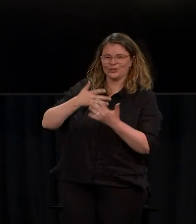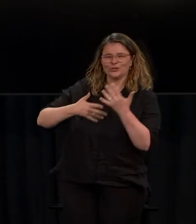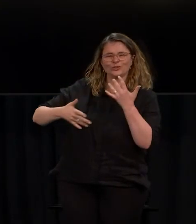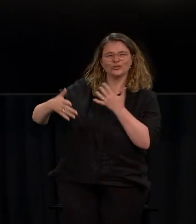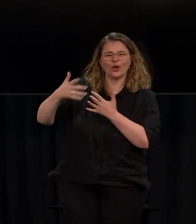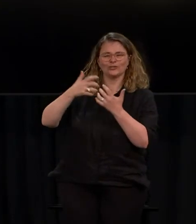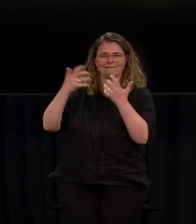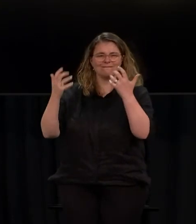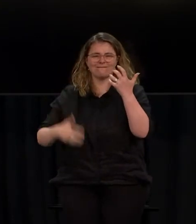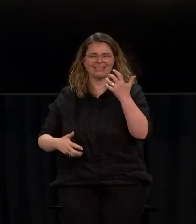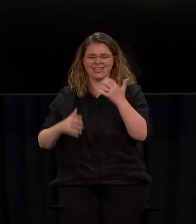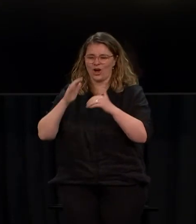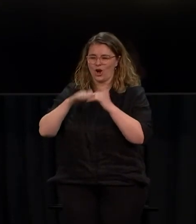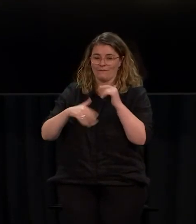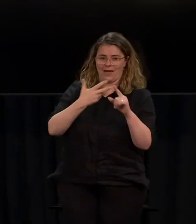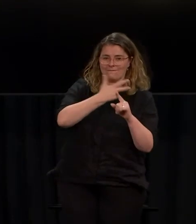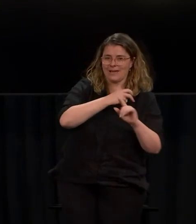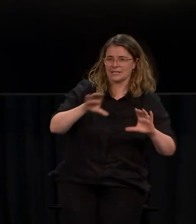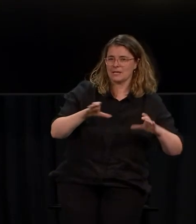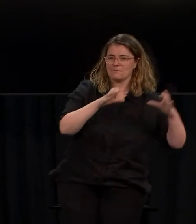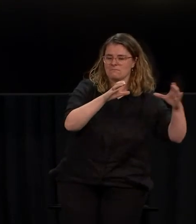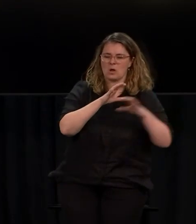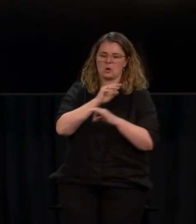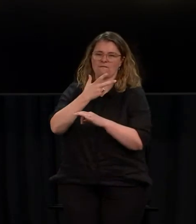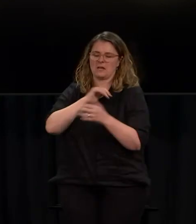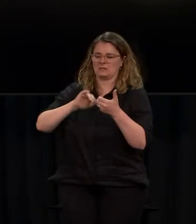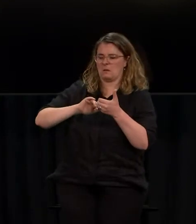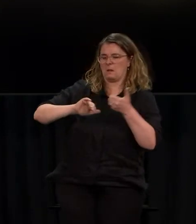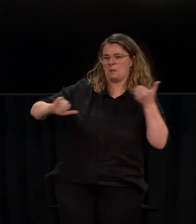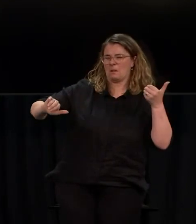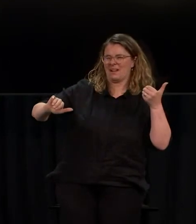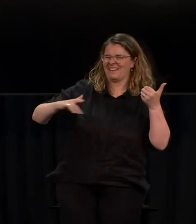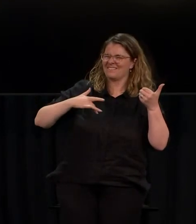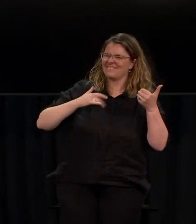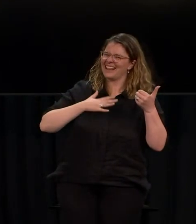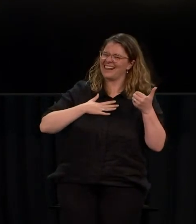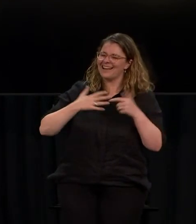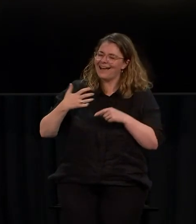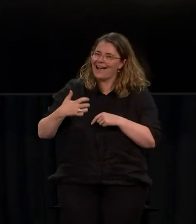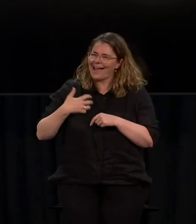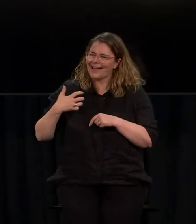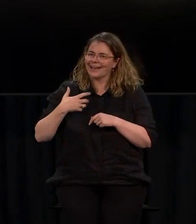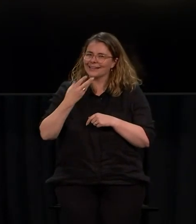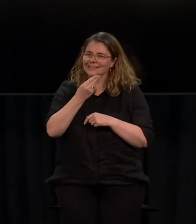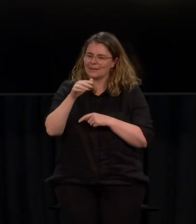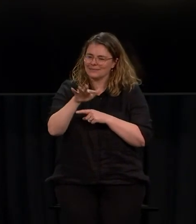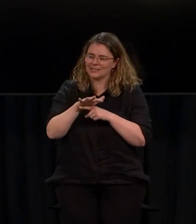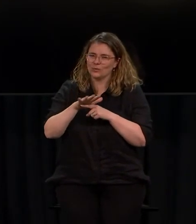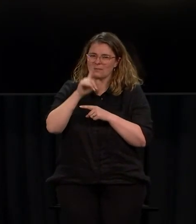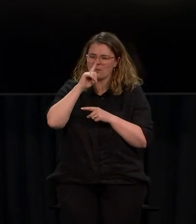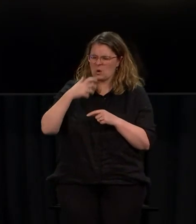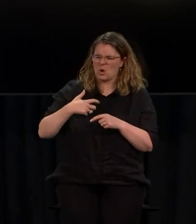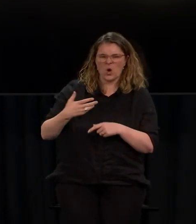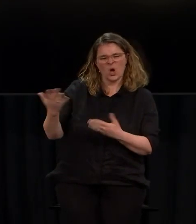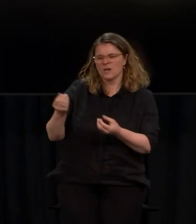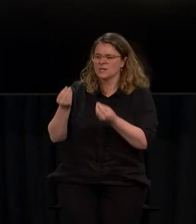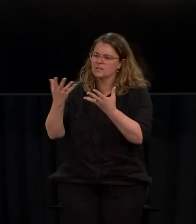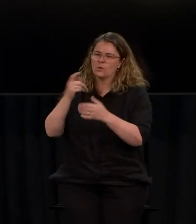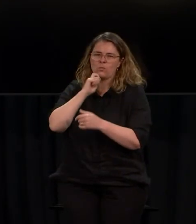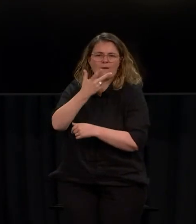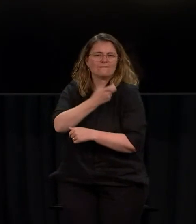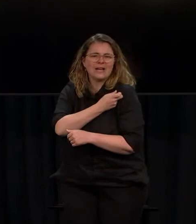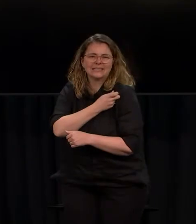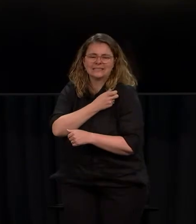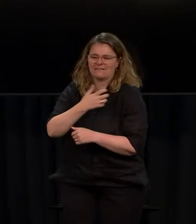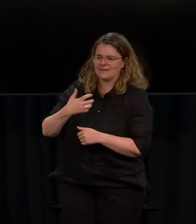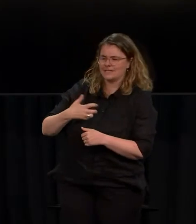of the vaccinated versus the unvaccinated? We're already hearing, anger in some cases about people who won't get vaccinated from people